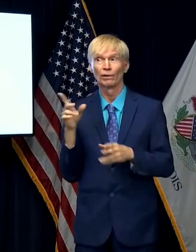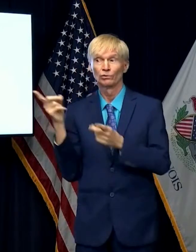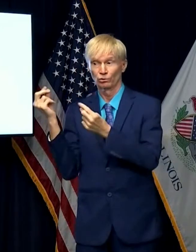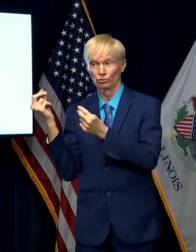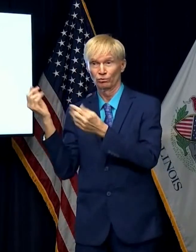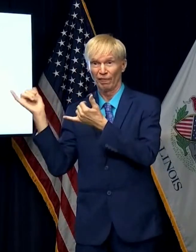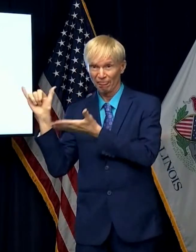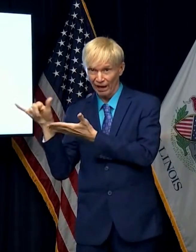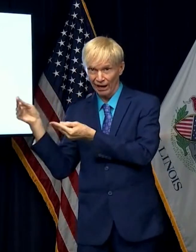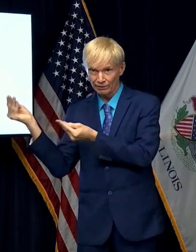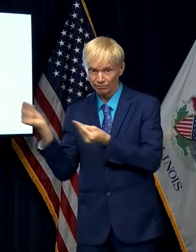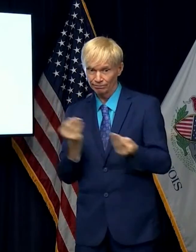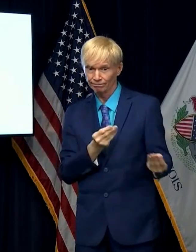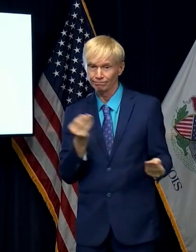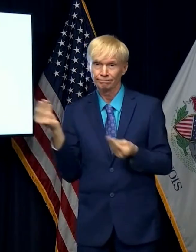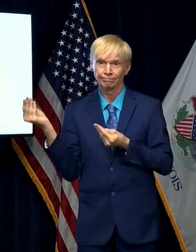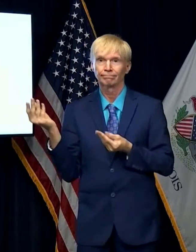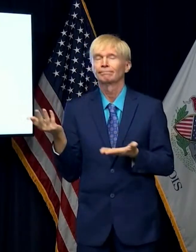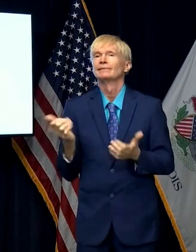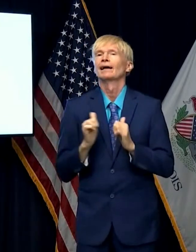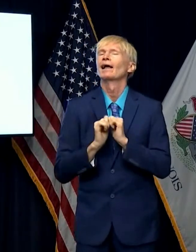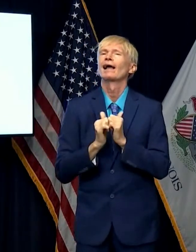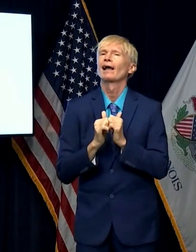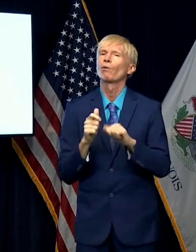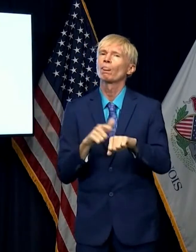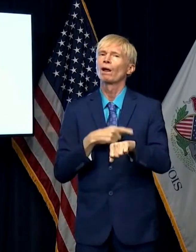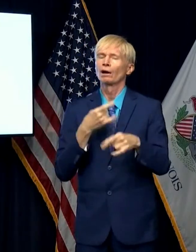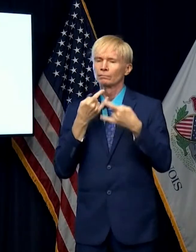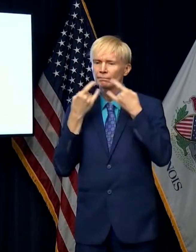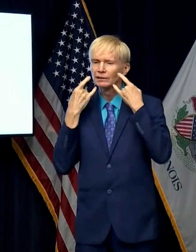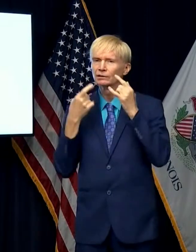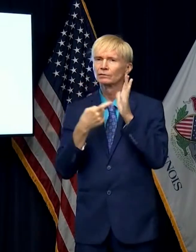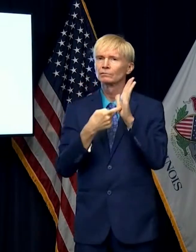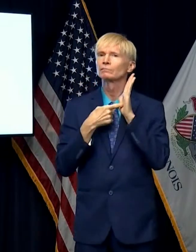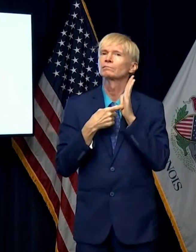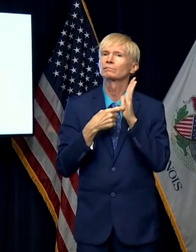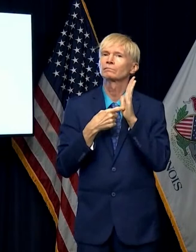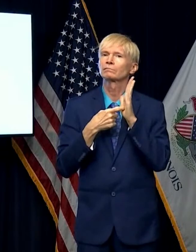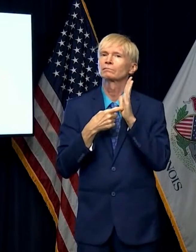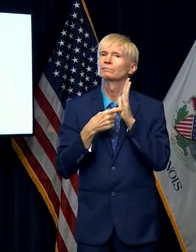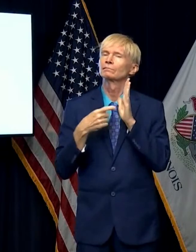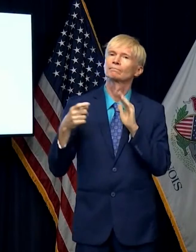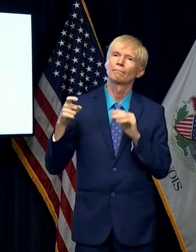account as we're contemplating how long a mask mandate might need to stay in